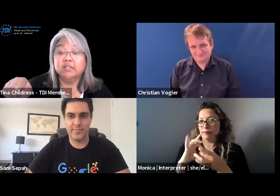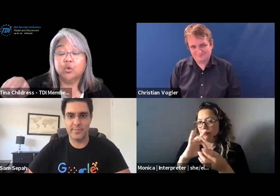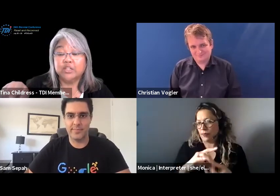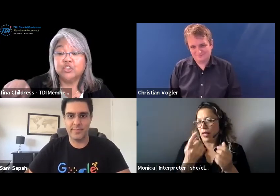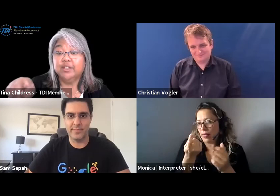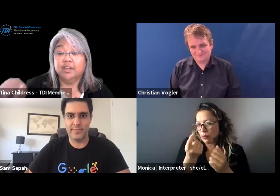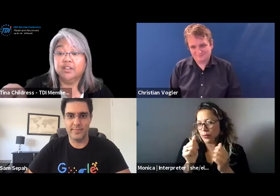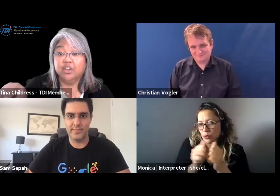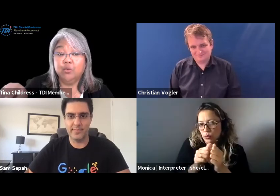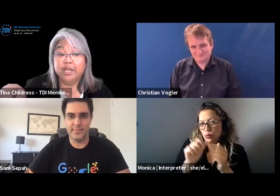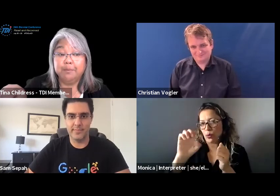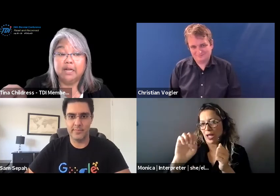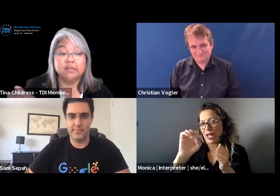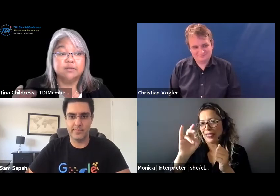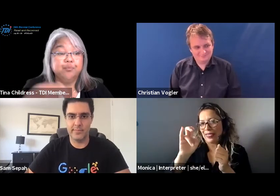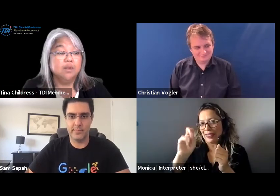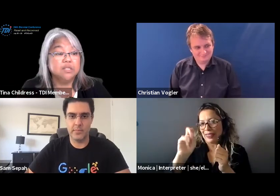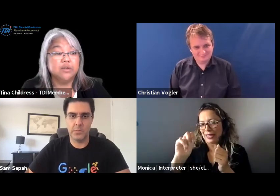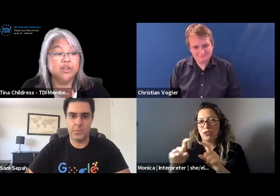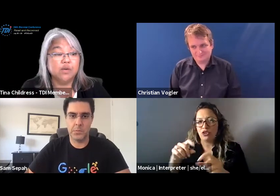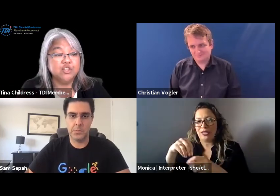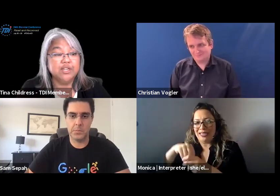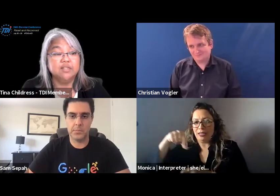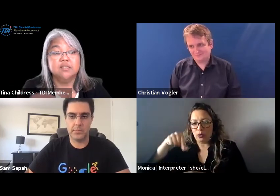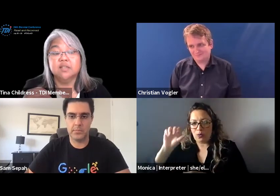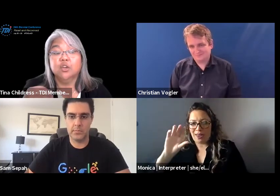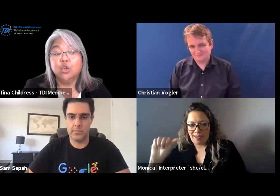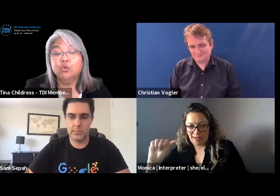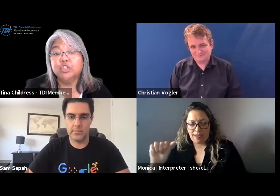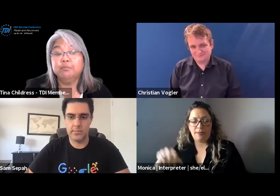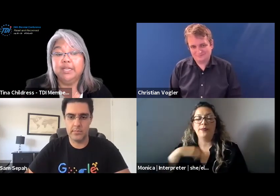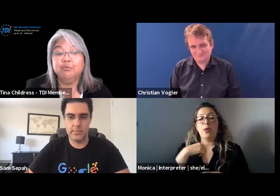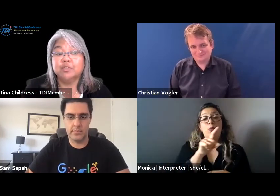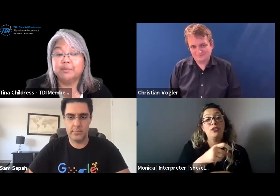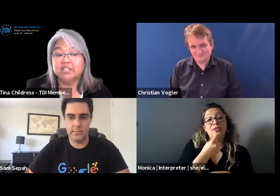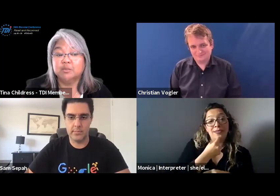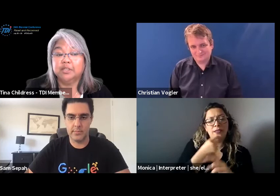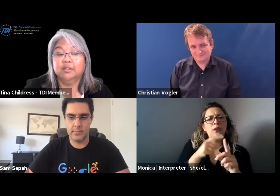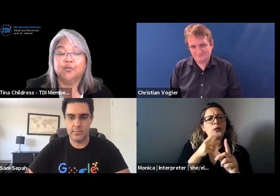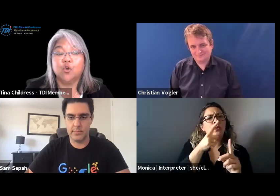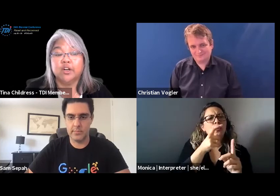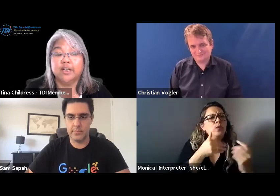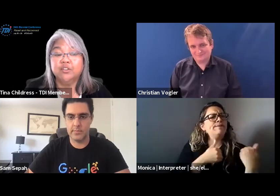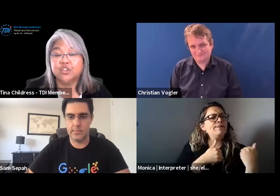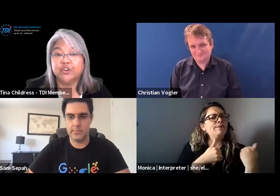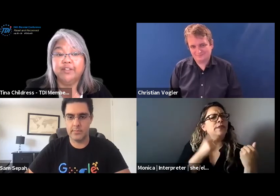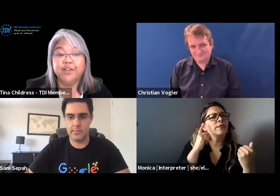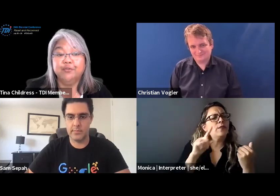Eileen's question in the Q&A box. So the question is, who should be responsible for ensuring that